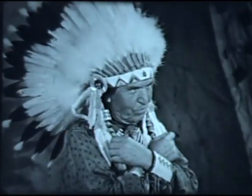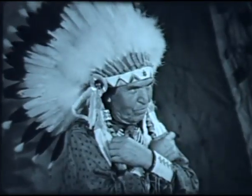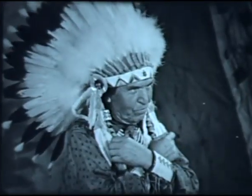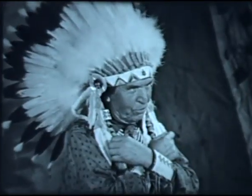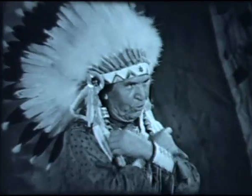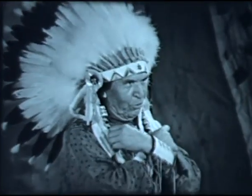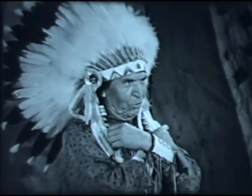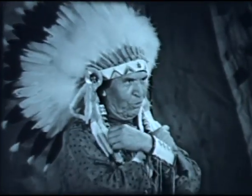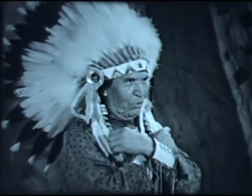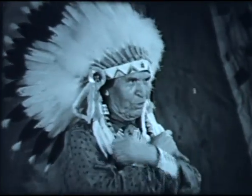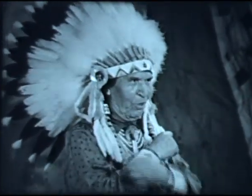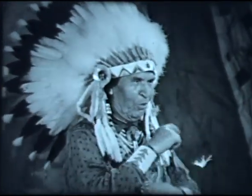Inch.